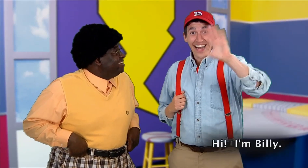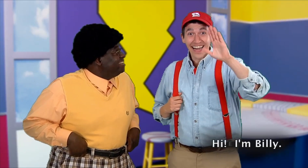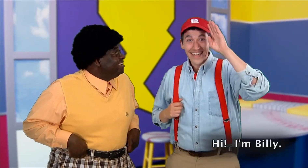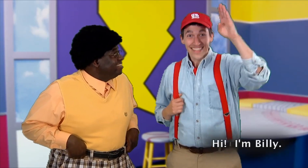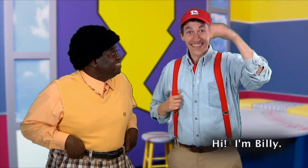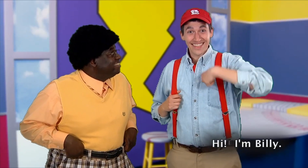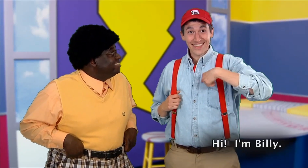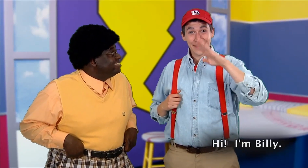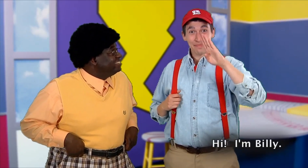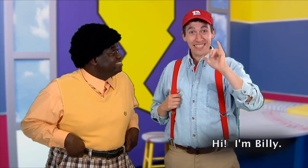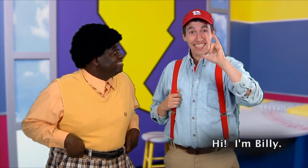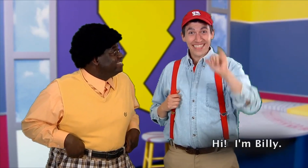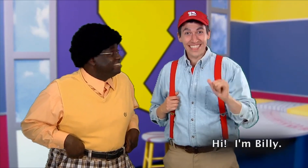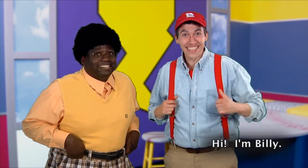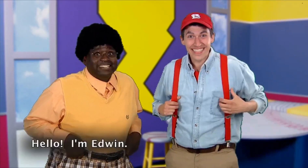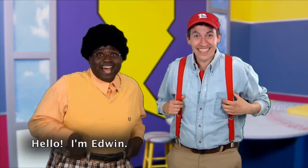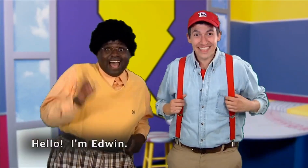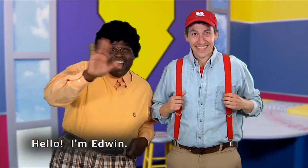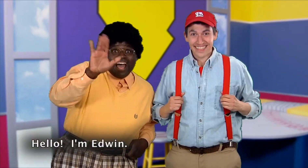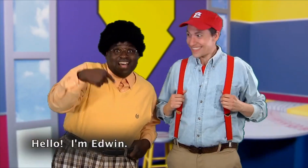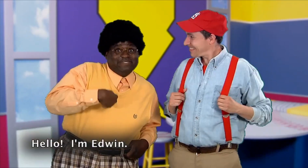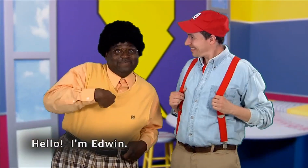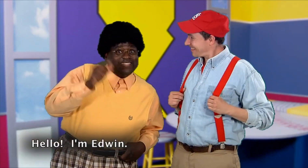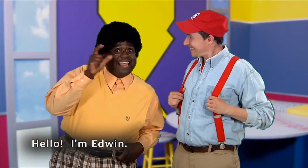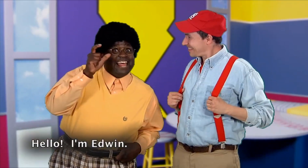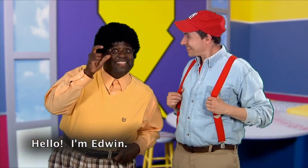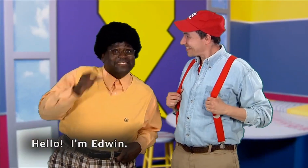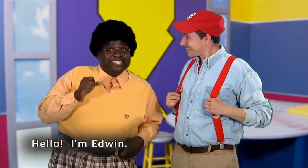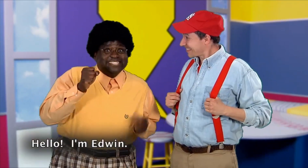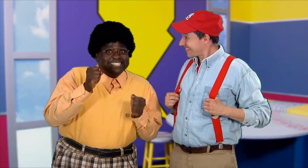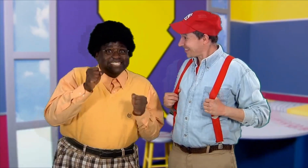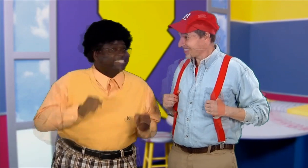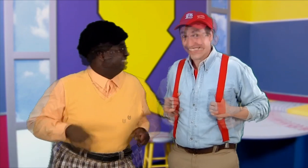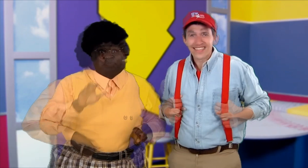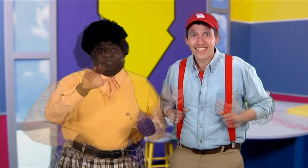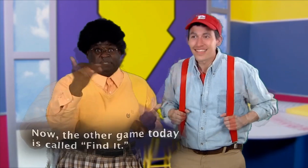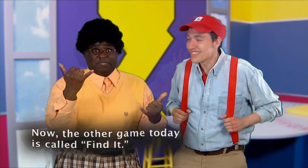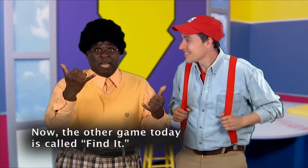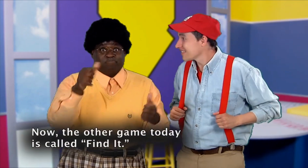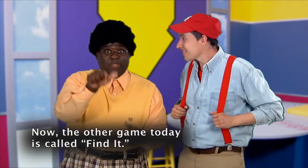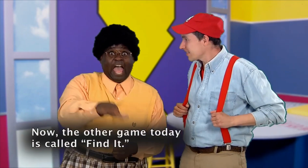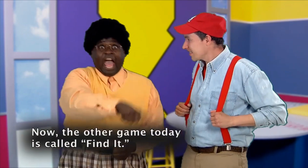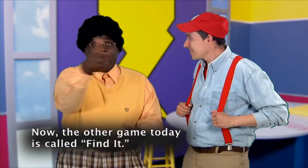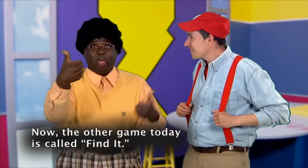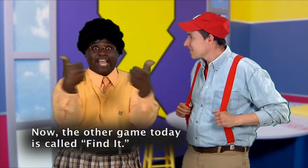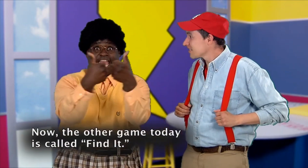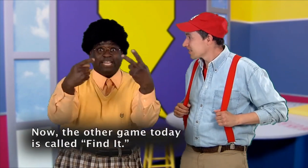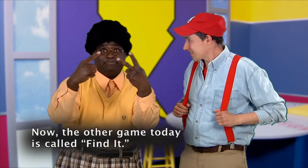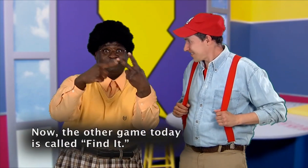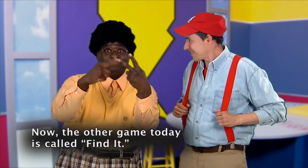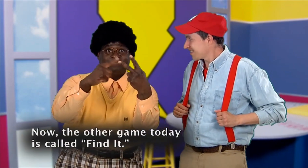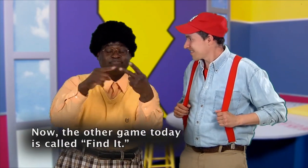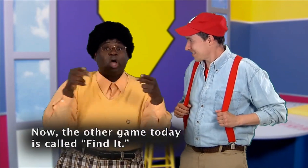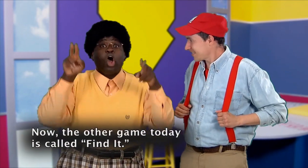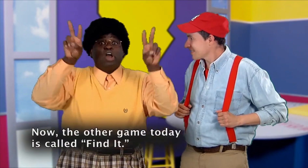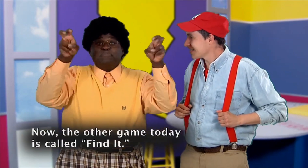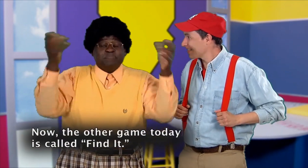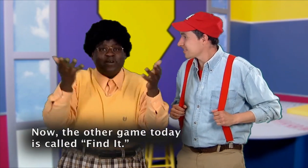Hi, I'm Billy. Hello, I'm Edwin. Now, the other game today is